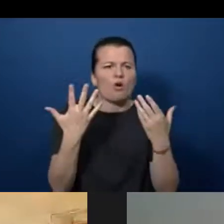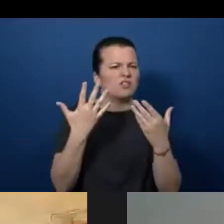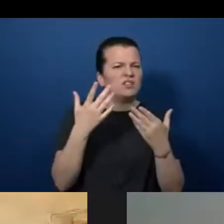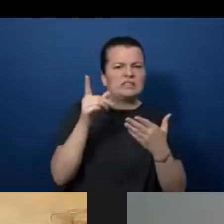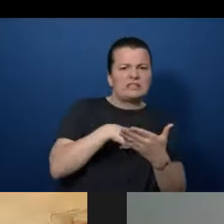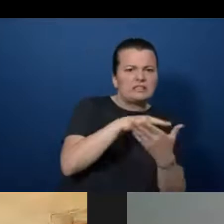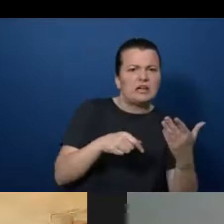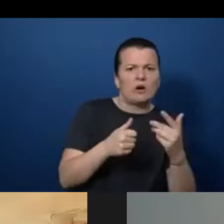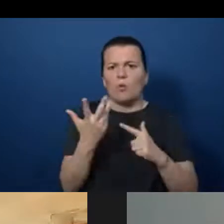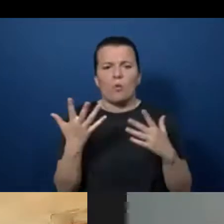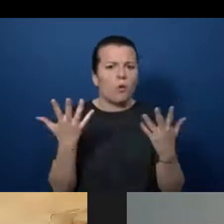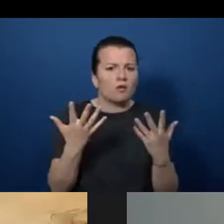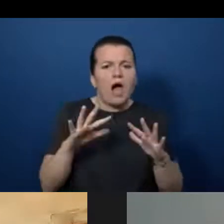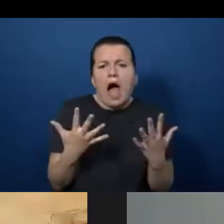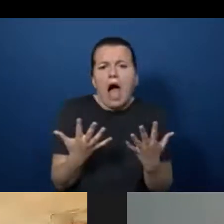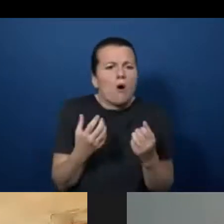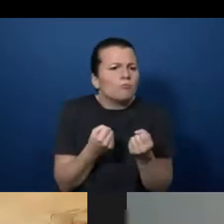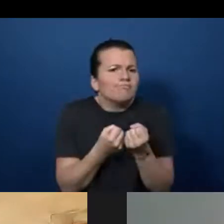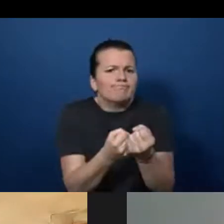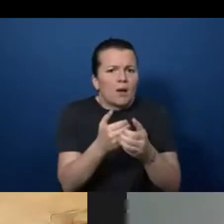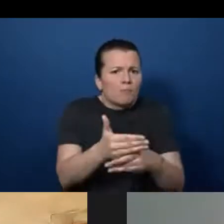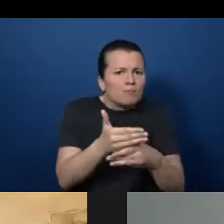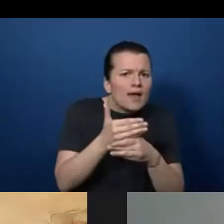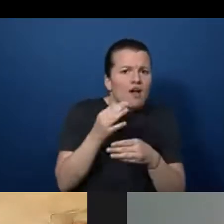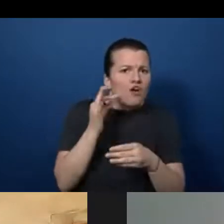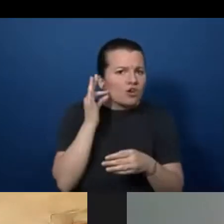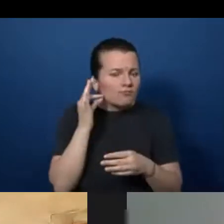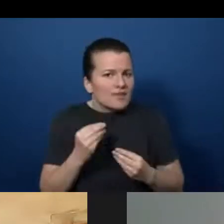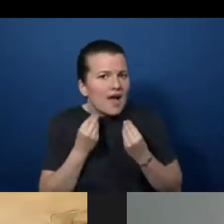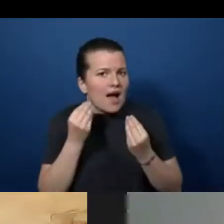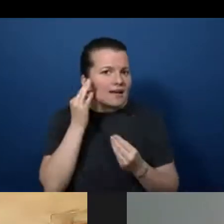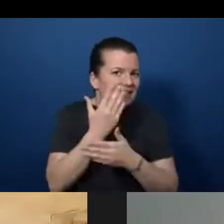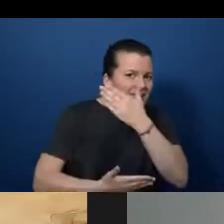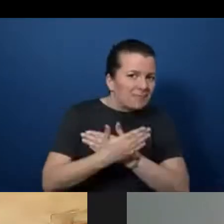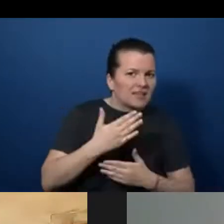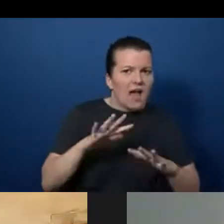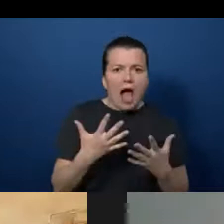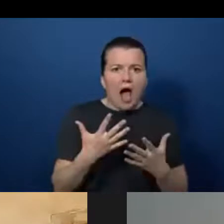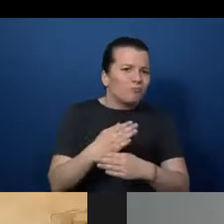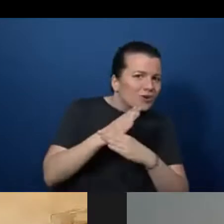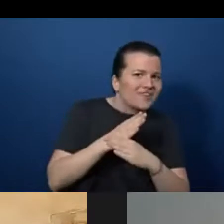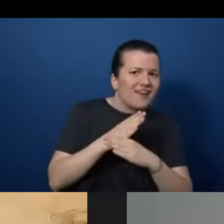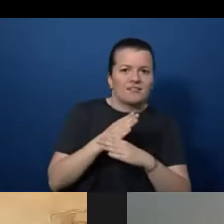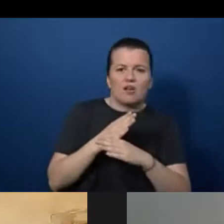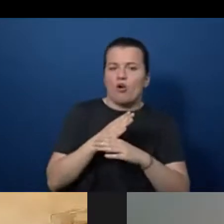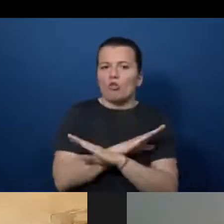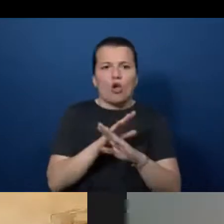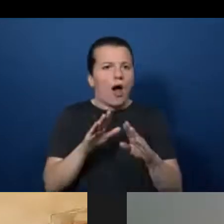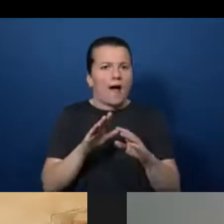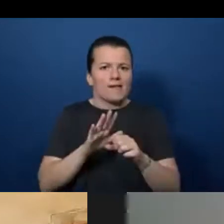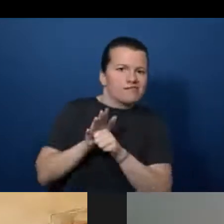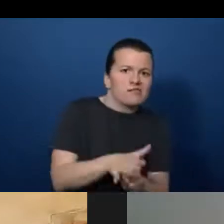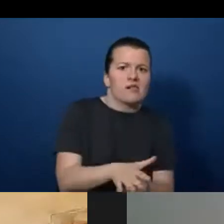with disability and young women with disability from experiences of violence. And so the project was based